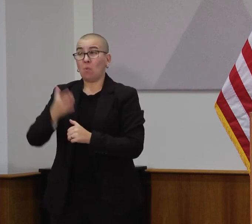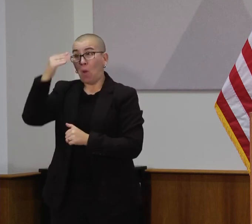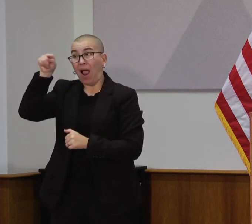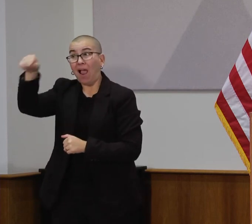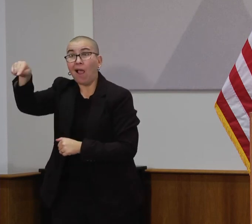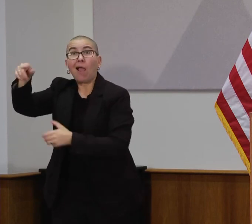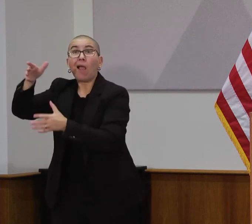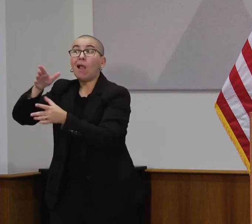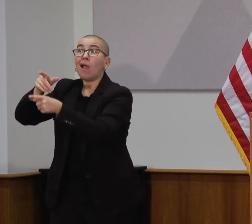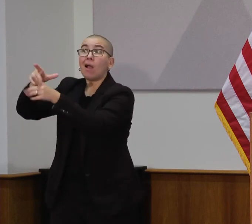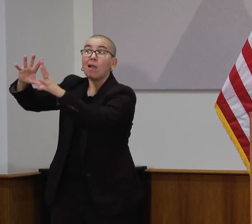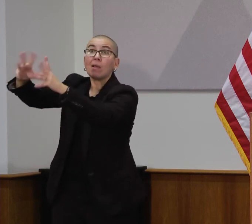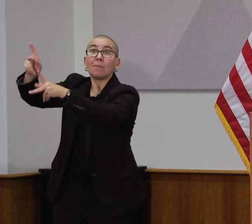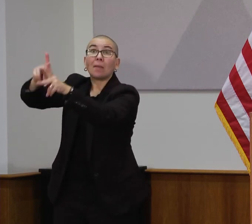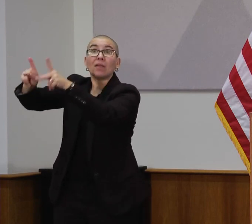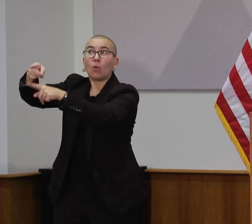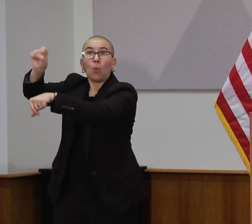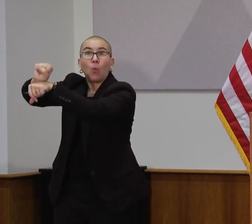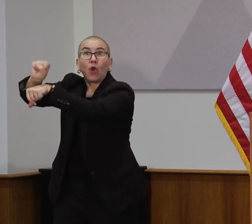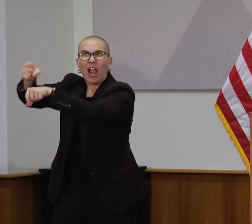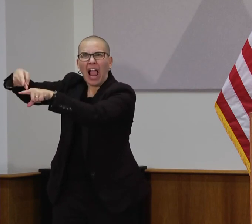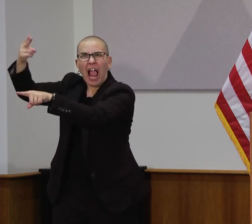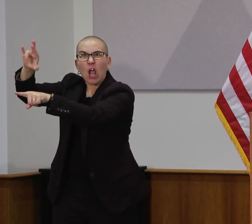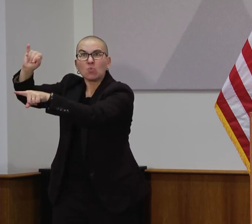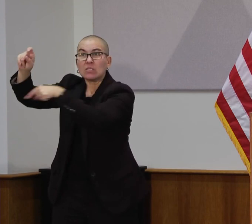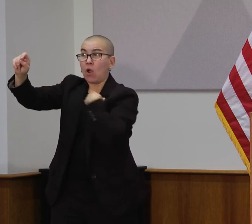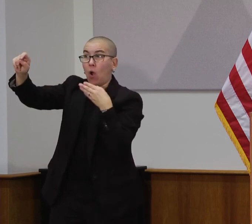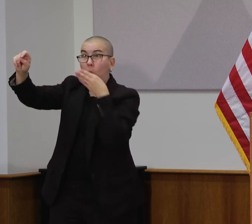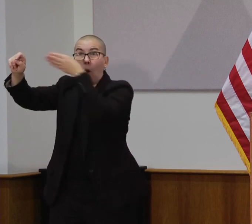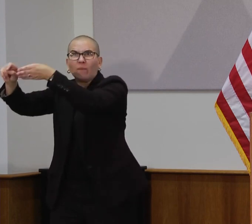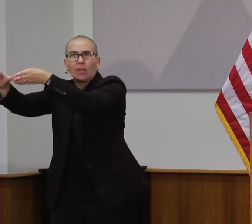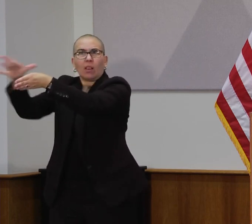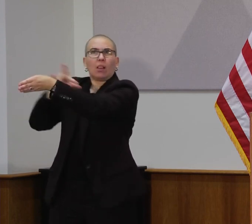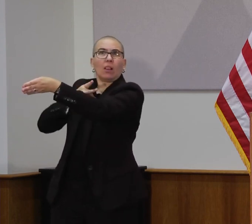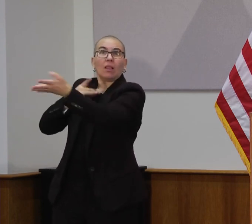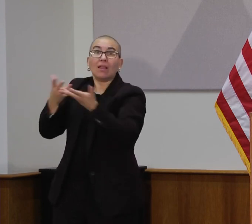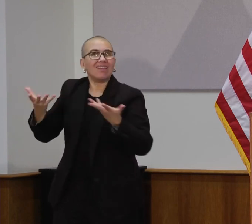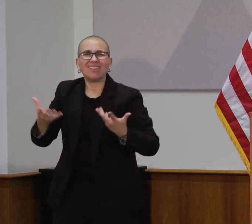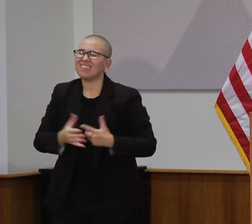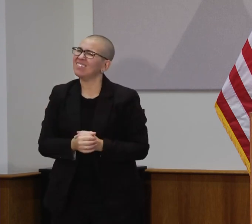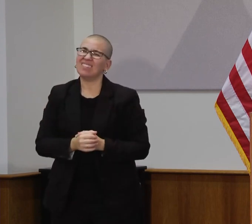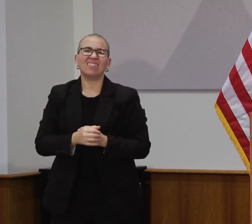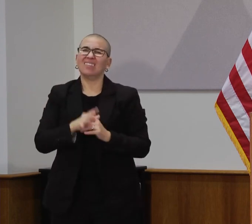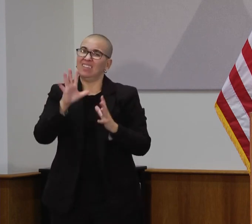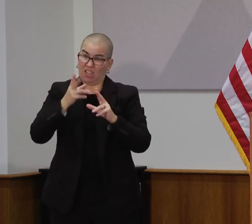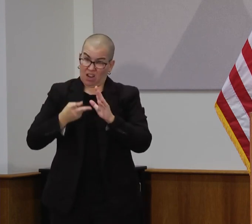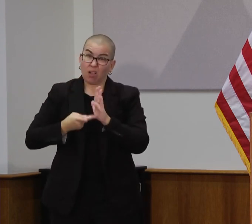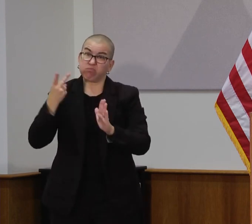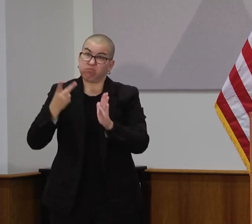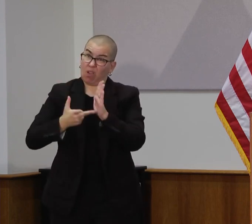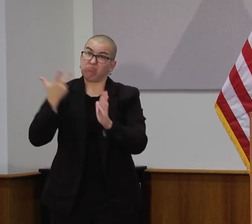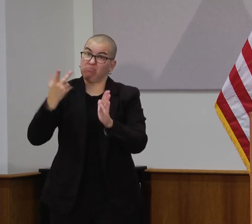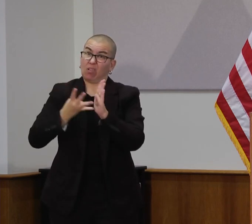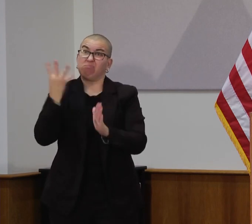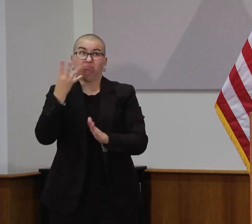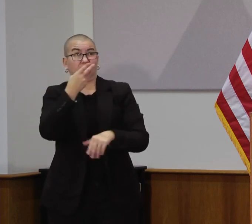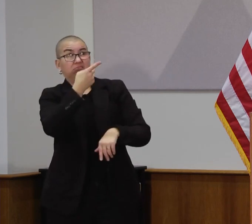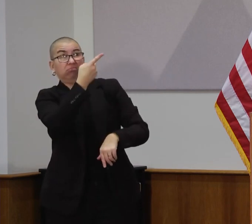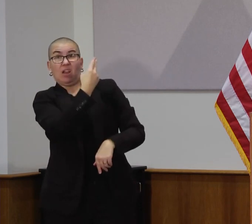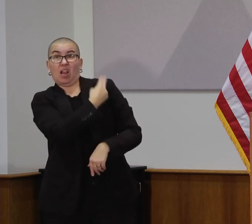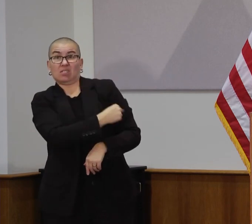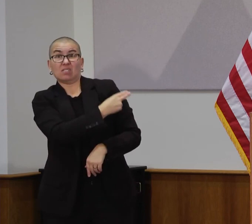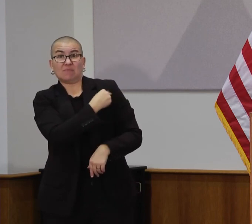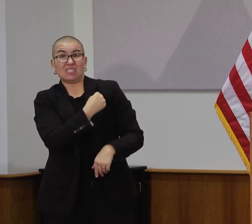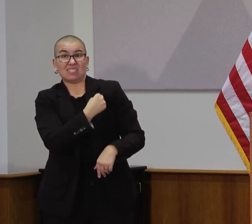illness. The dramatic change we've seen in our cases and hospitalizations just in the last week has